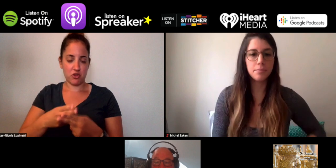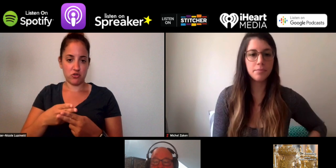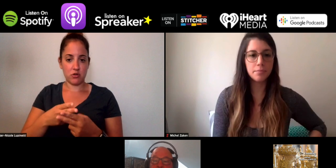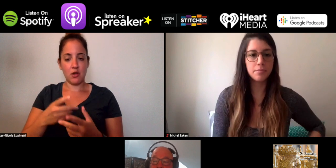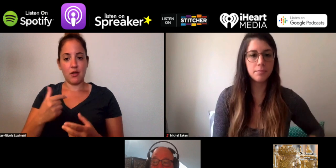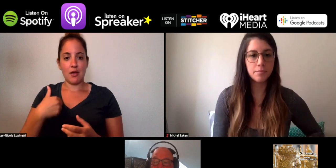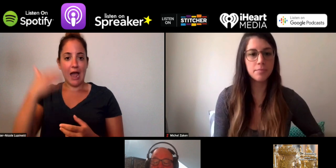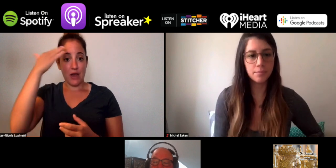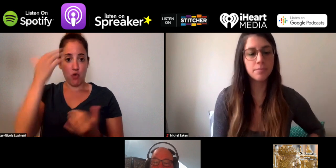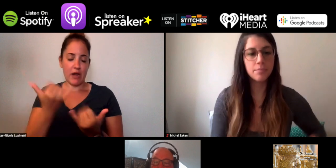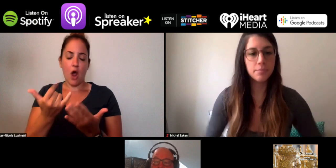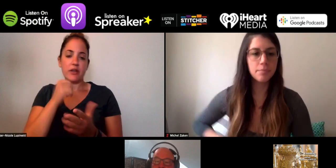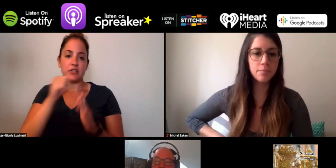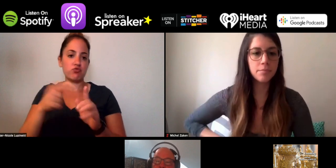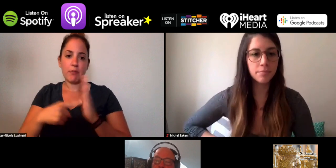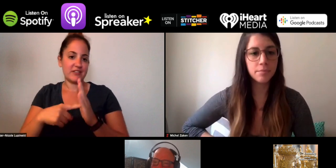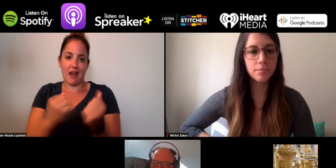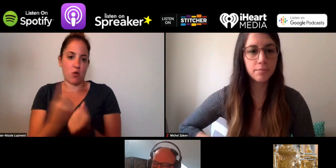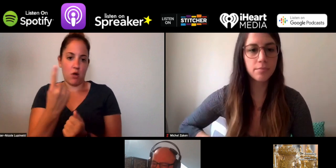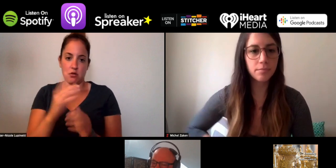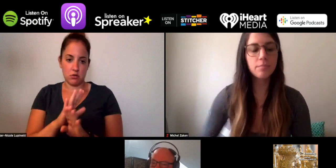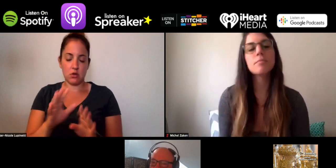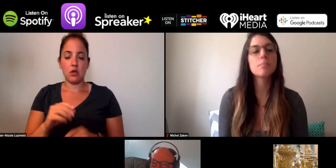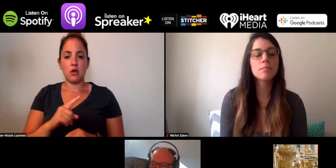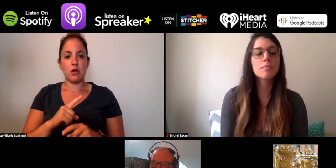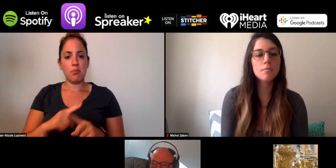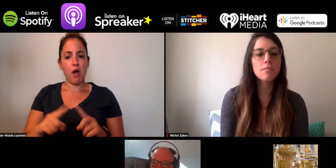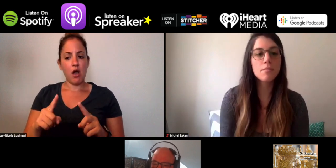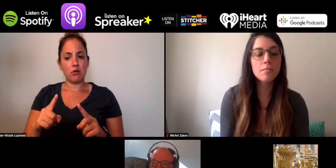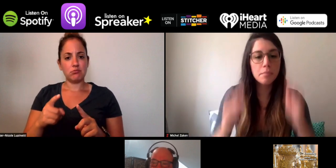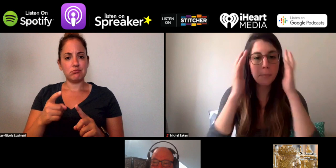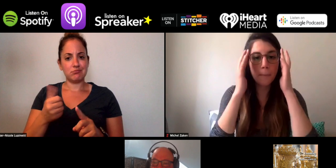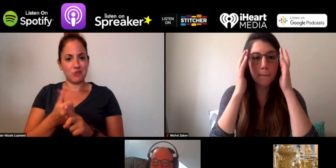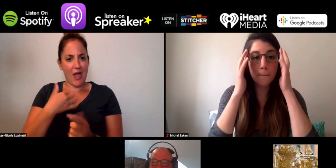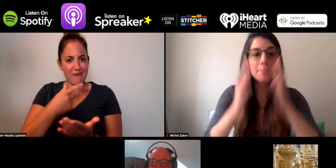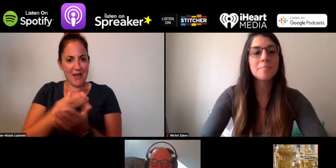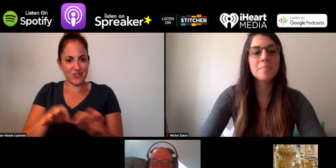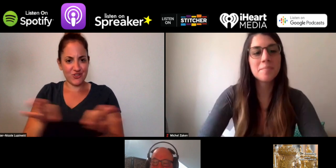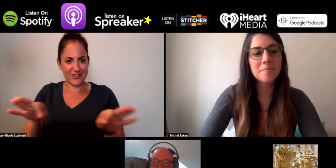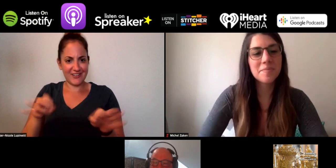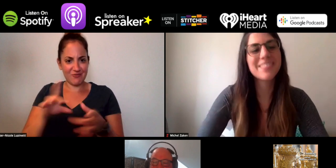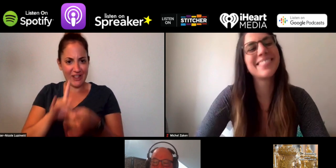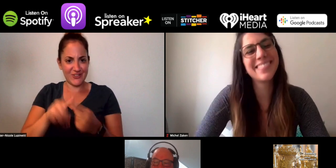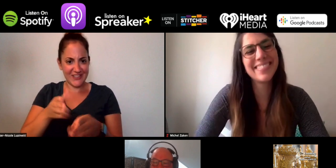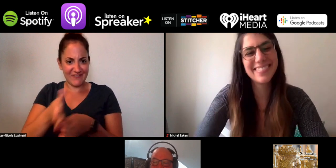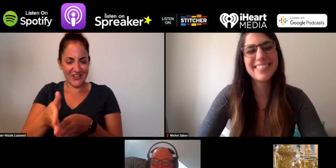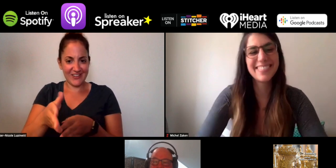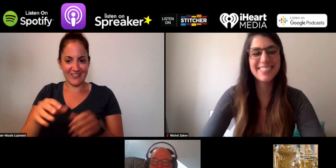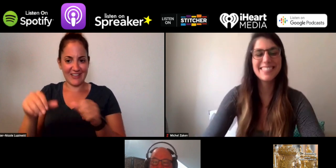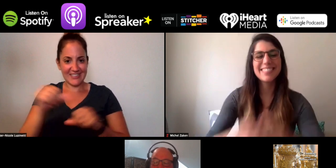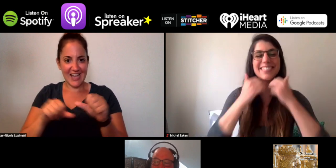I know you're not speaking for everybody, but you are you have a master's degree in the science